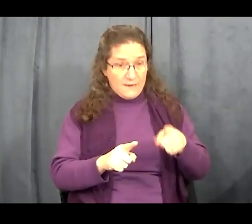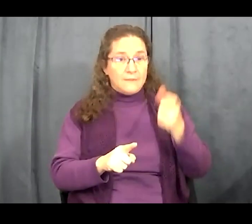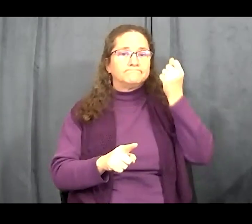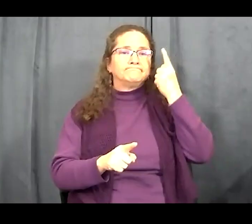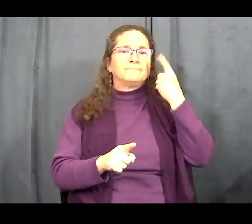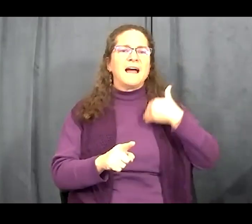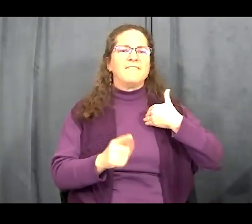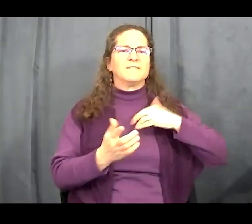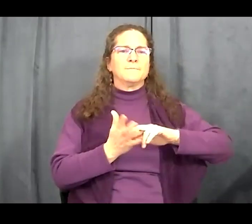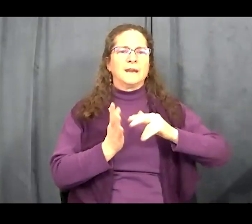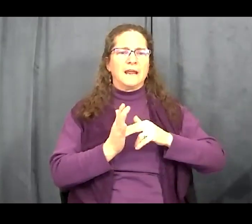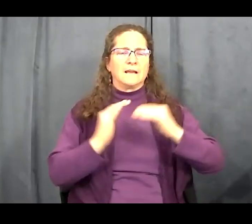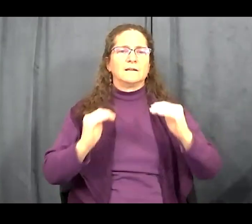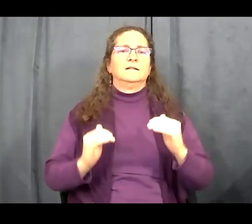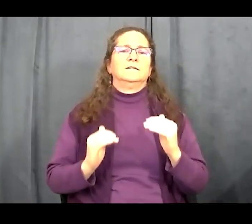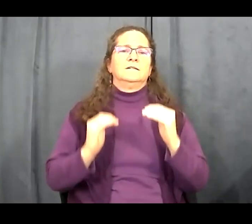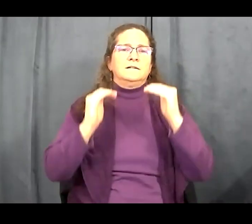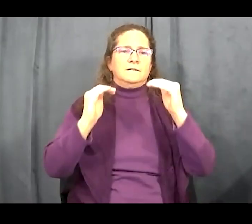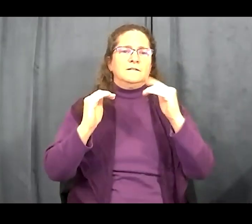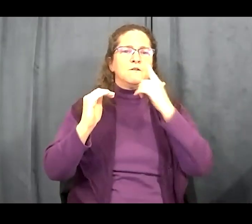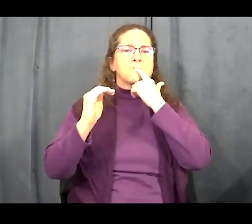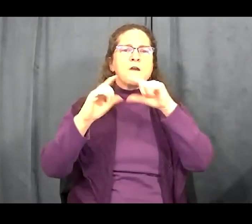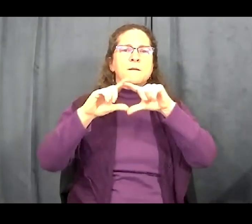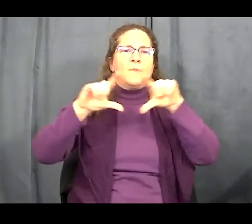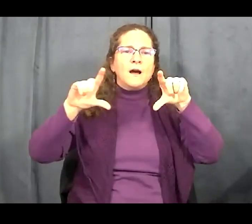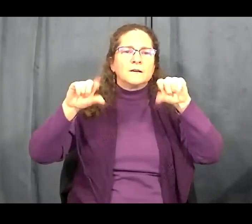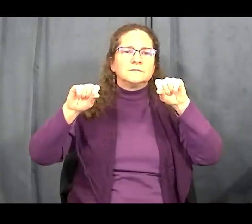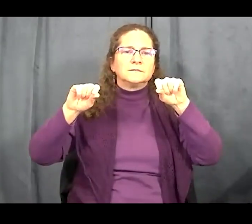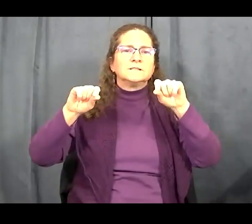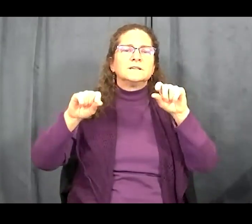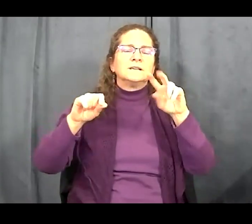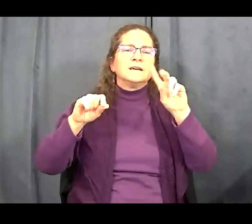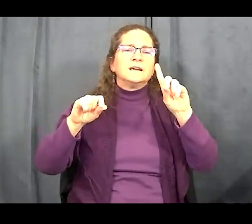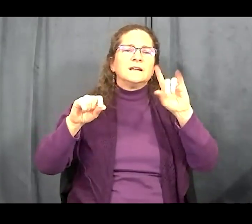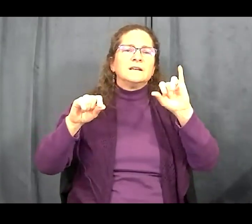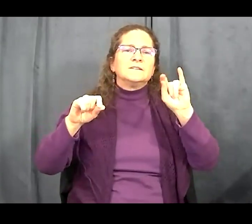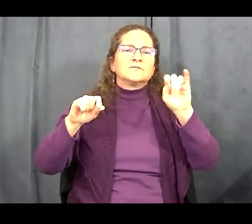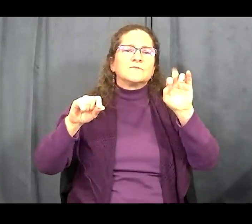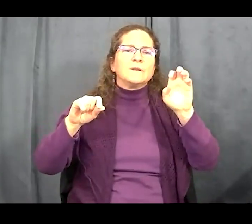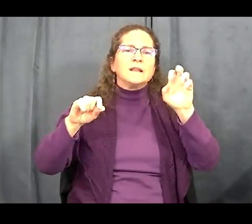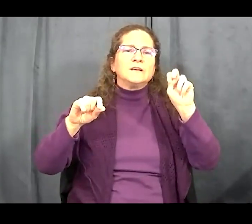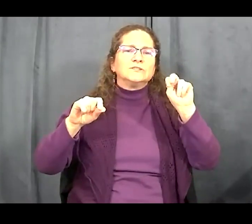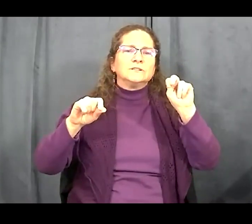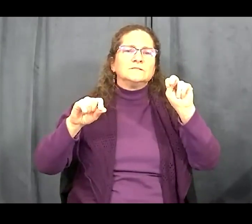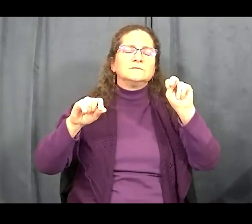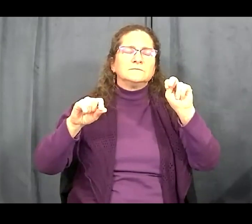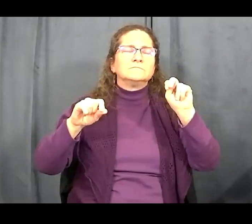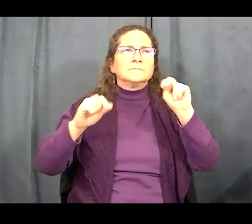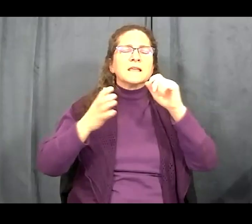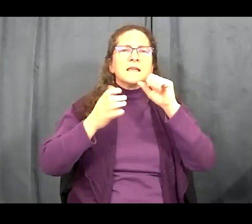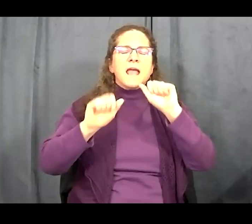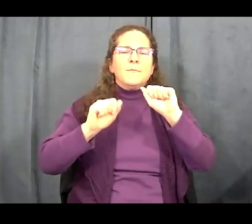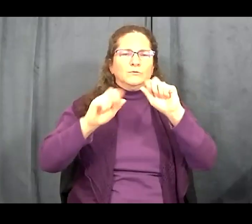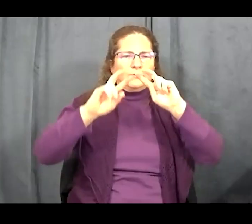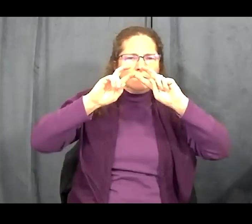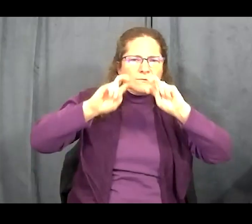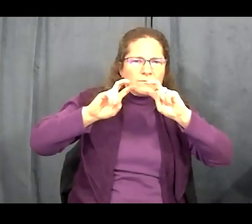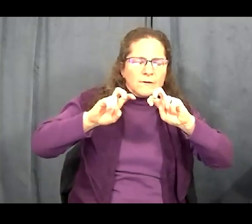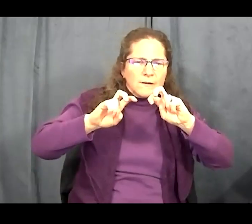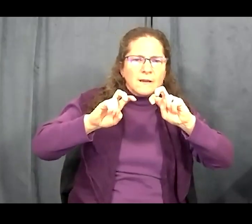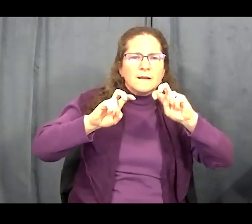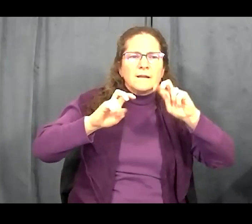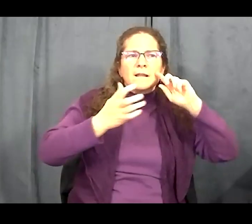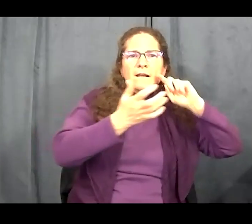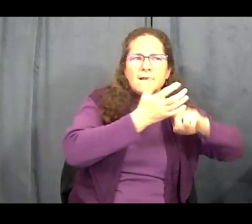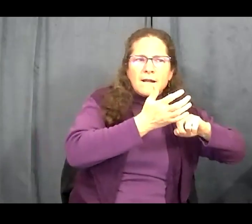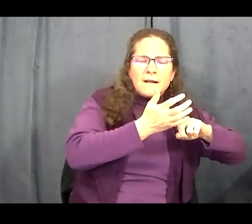Second is, in the red box of the pyramid, is discrimination, being able to detect and discriminate the difference between